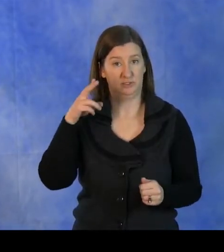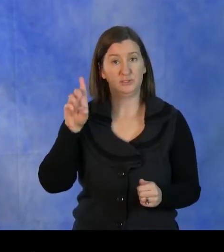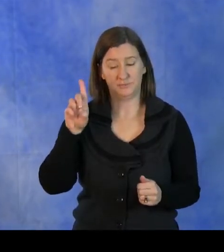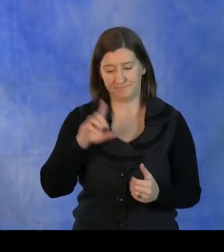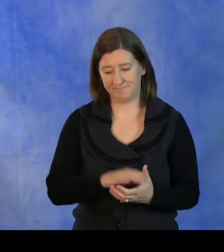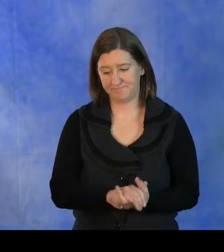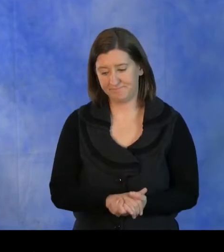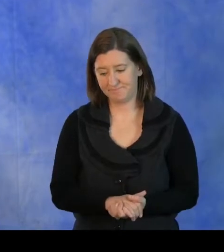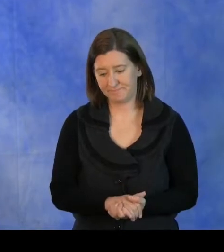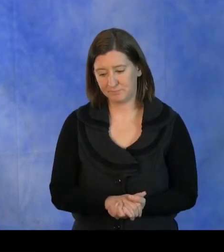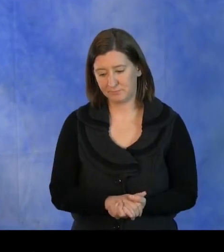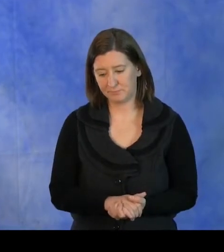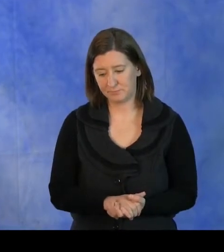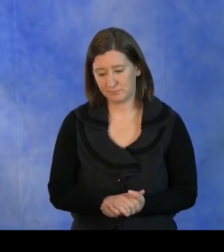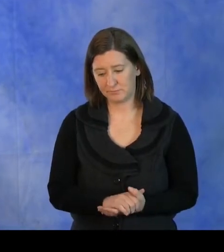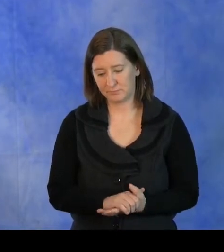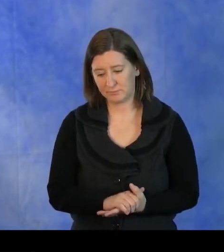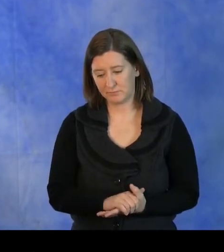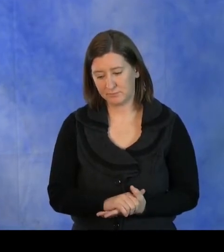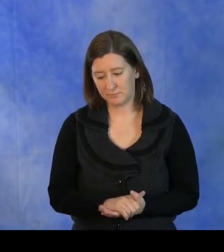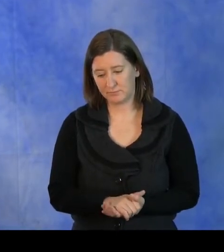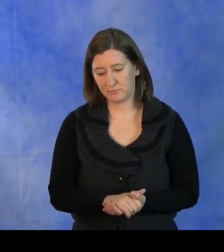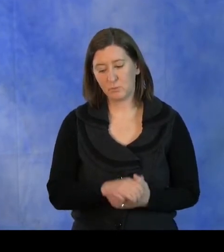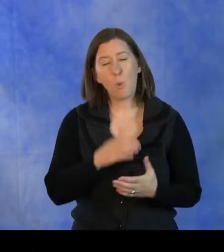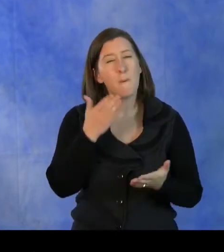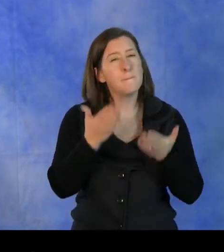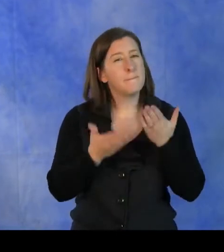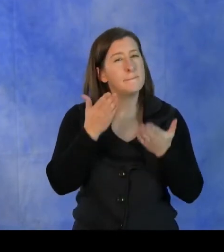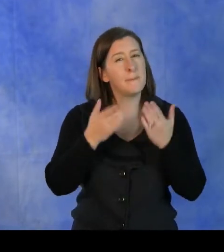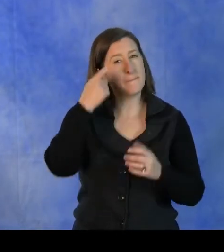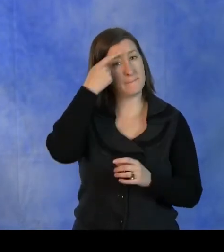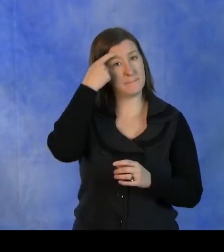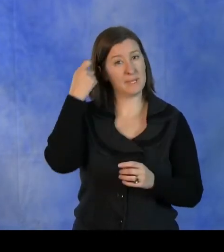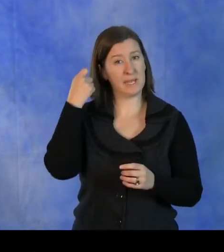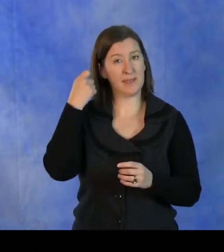deafness that's not genetic are diagnosed with ADHD.